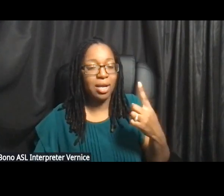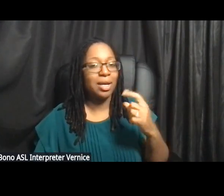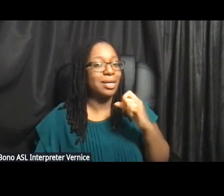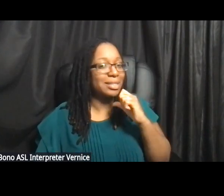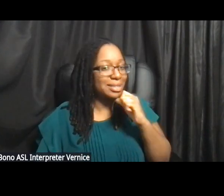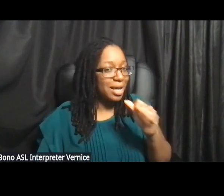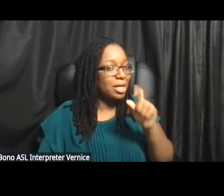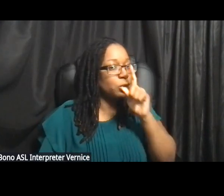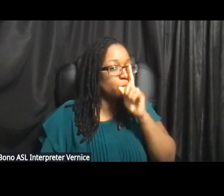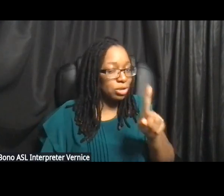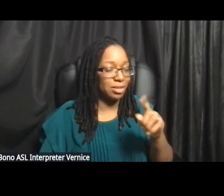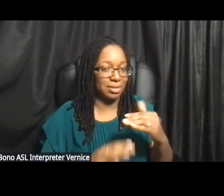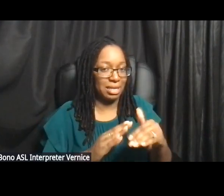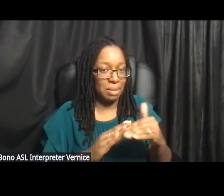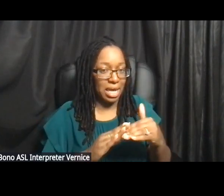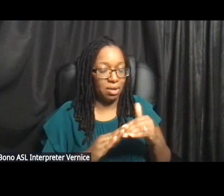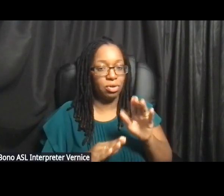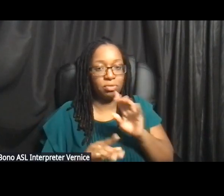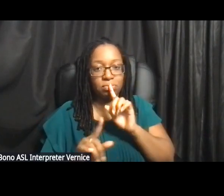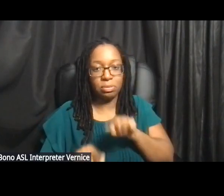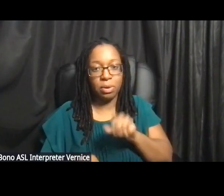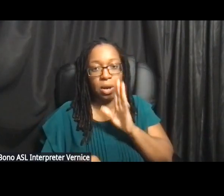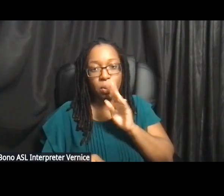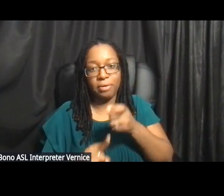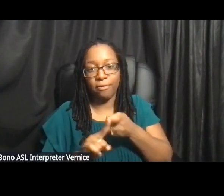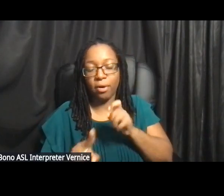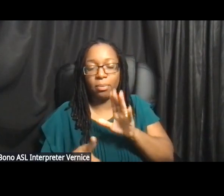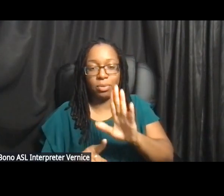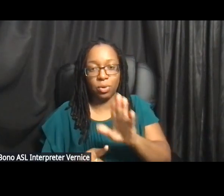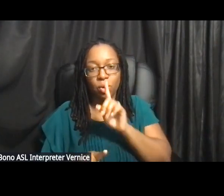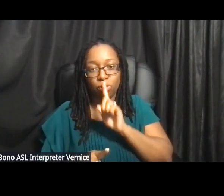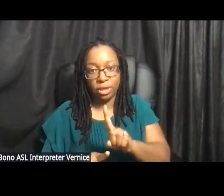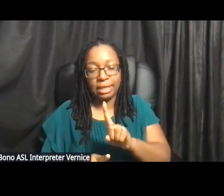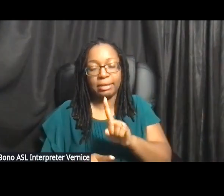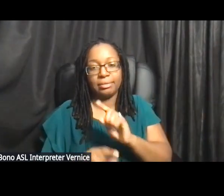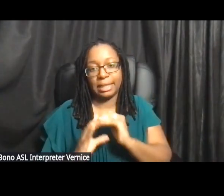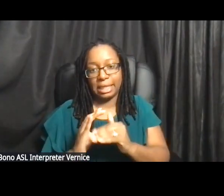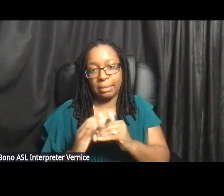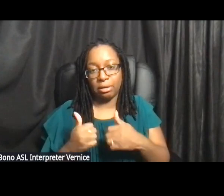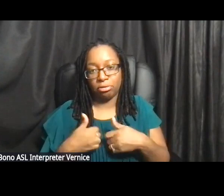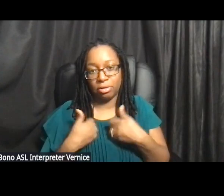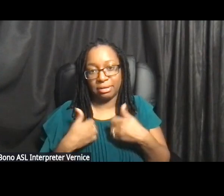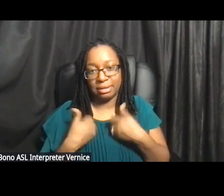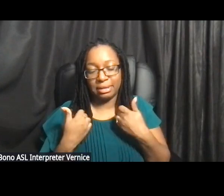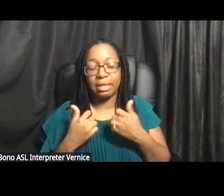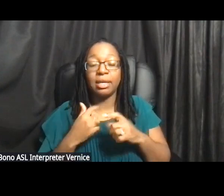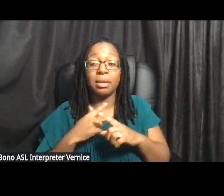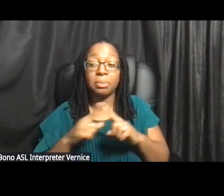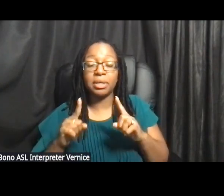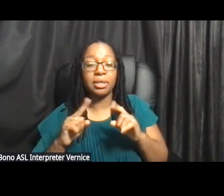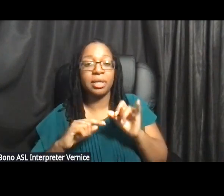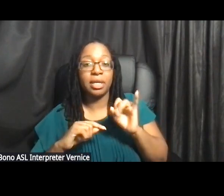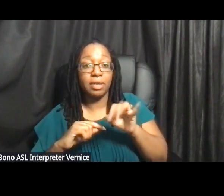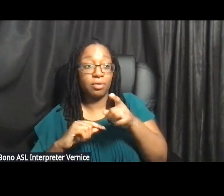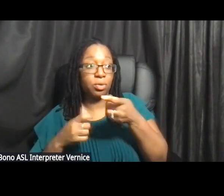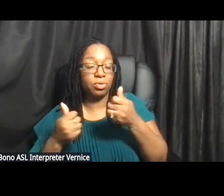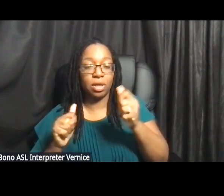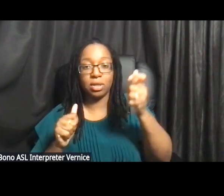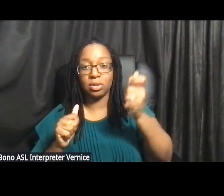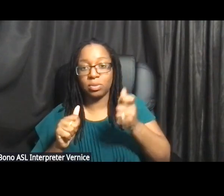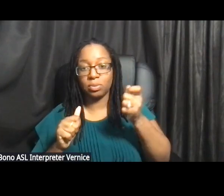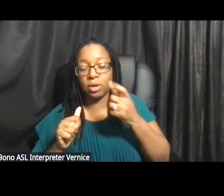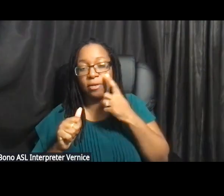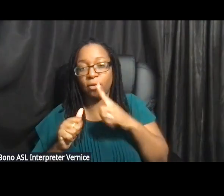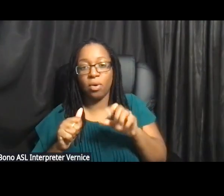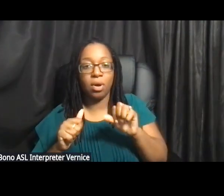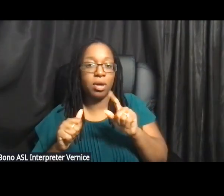address. So the response would come from your real email address. But if you're just receiving, like you've subscribed to a Substack, or